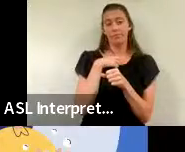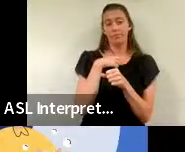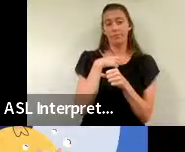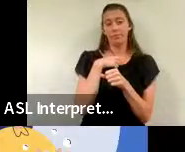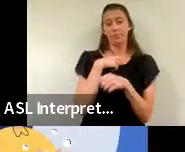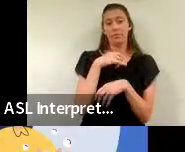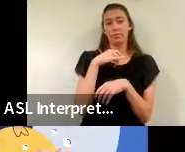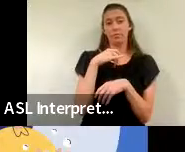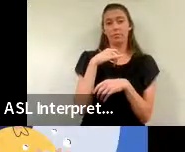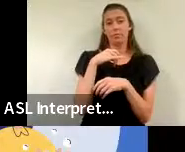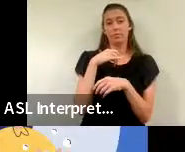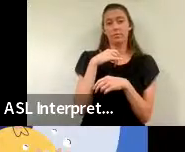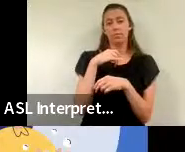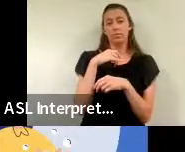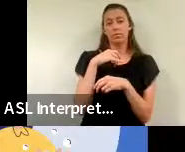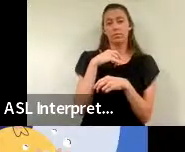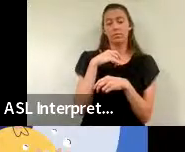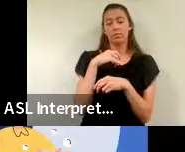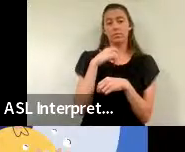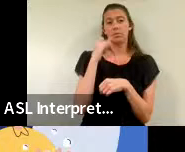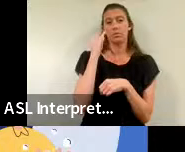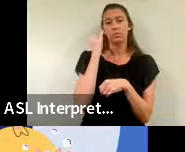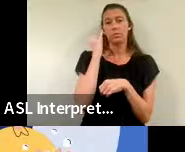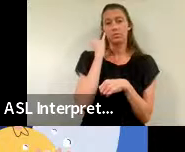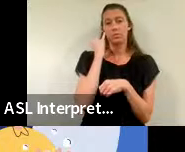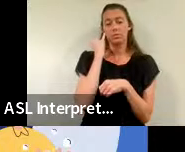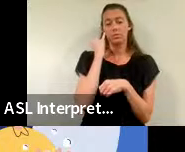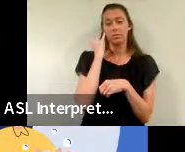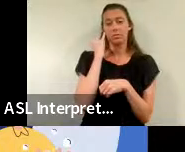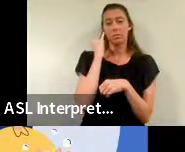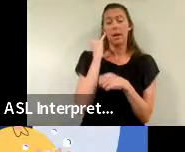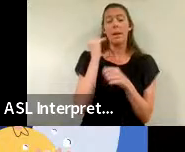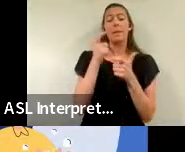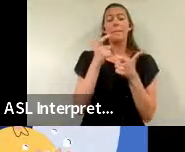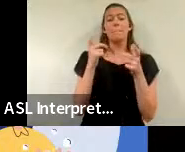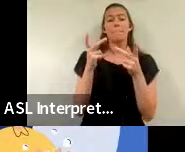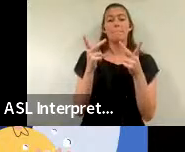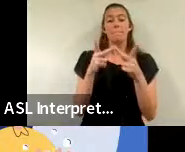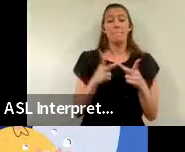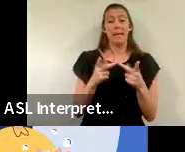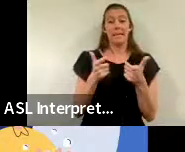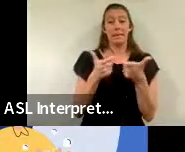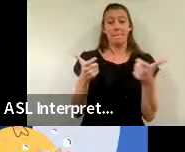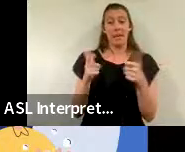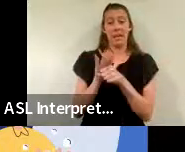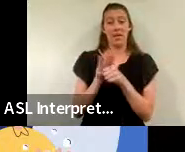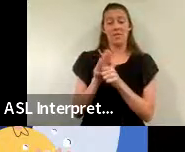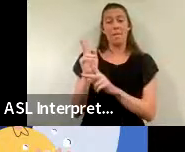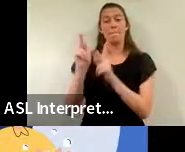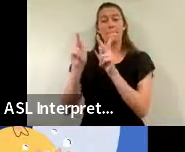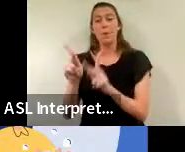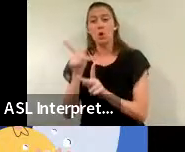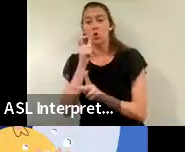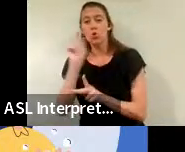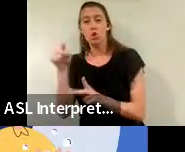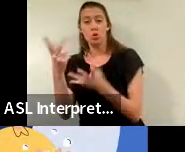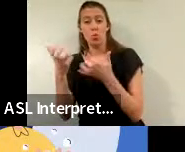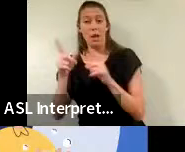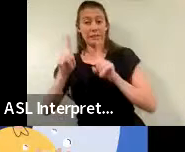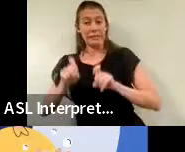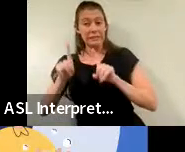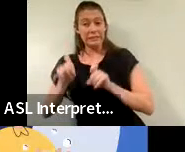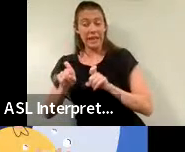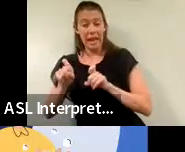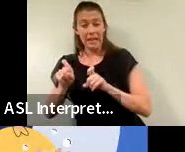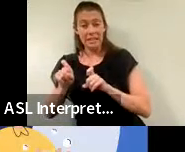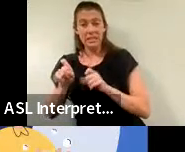positive and seeking a confirmation of that. So we want to keep those workflows separate. And if it does not seem that the site can accommodate